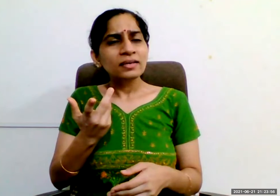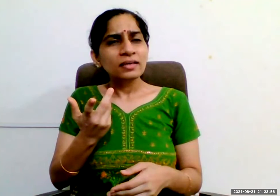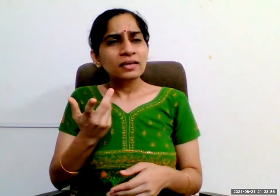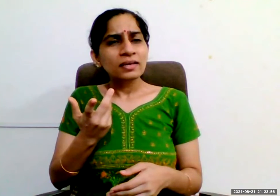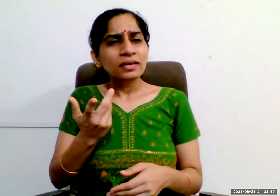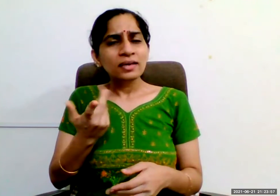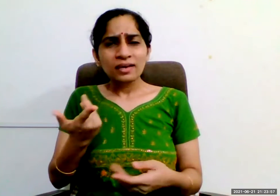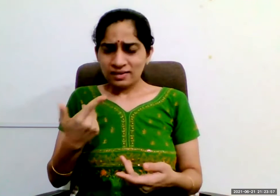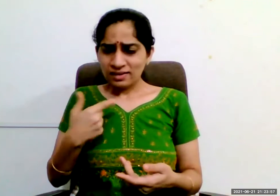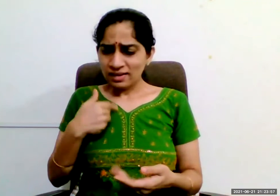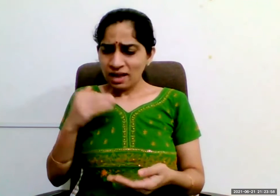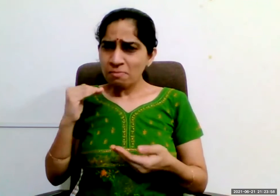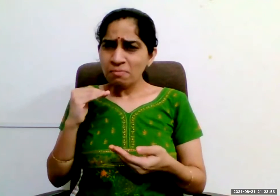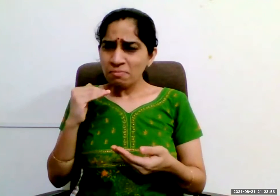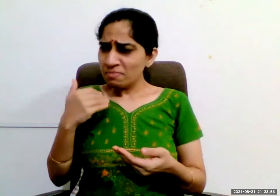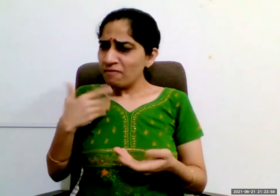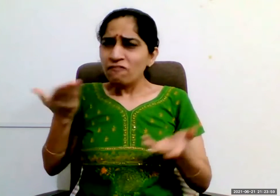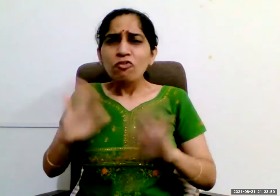Where did I come from?